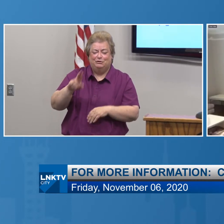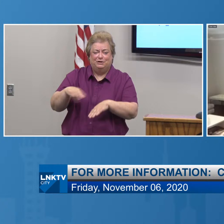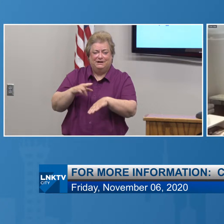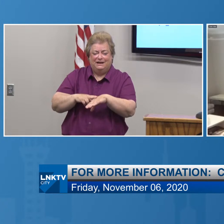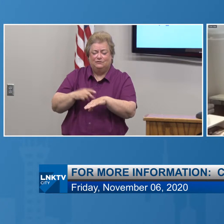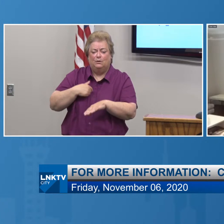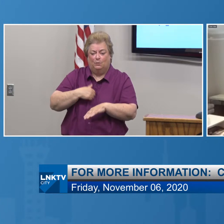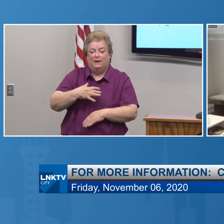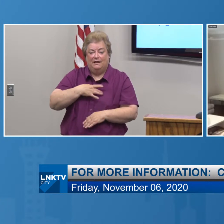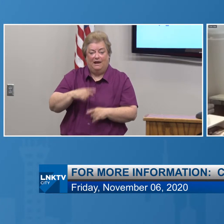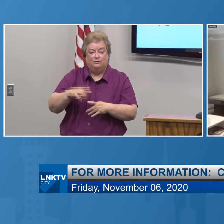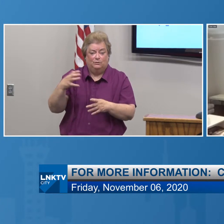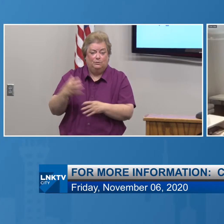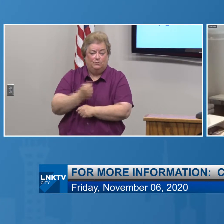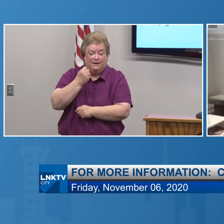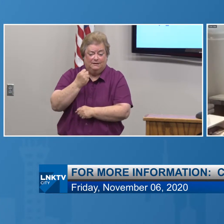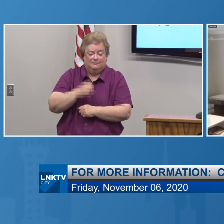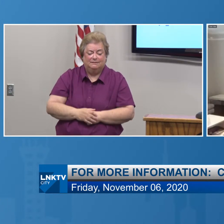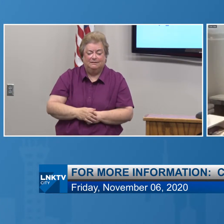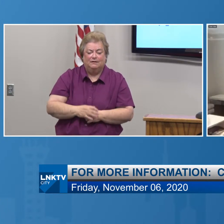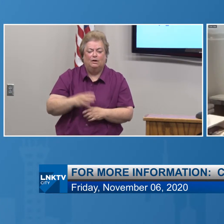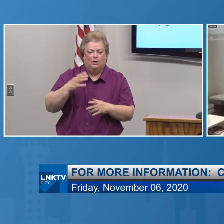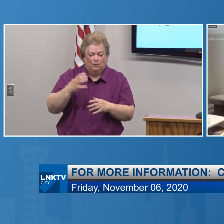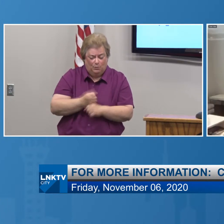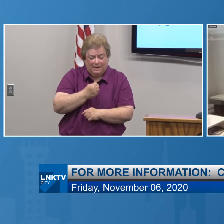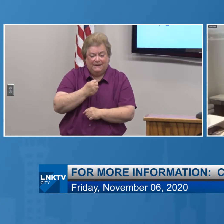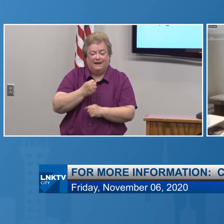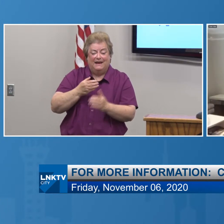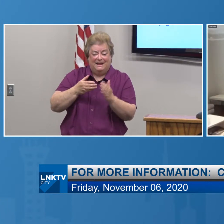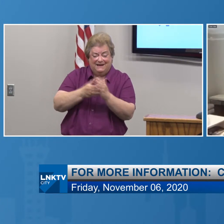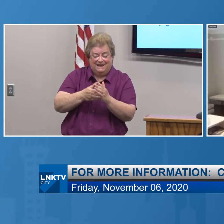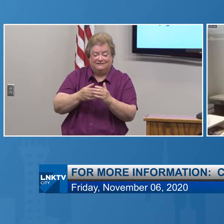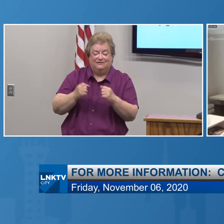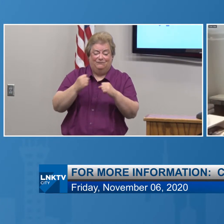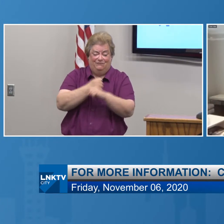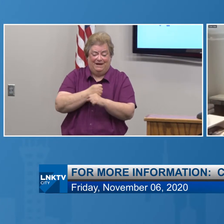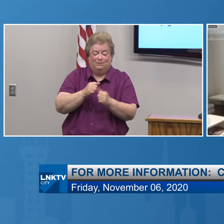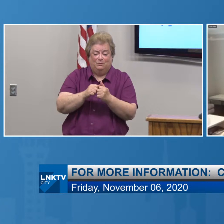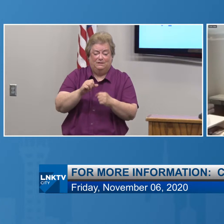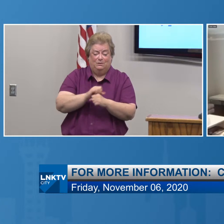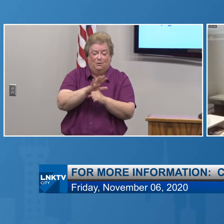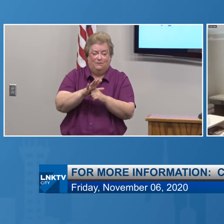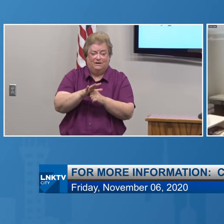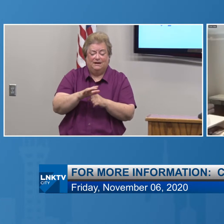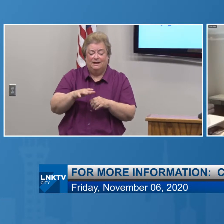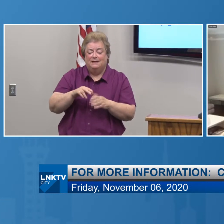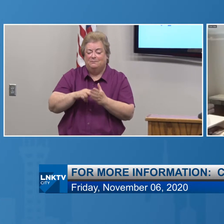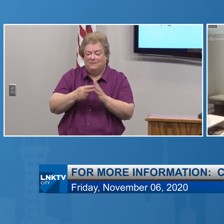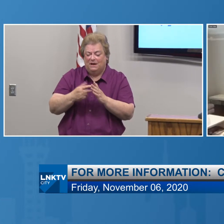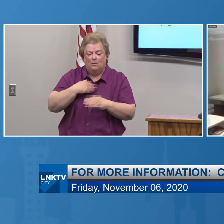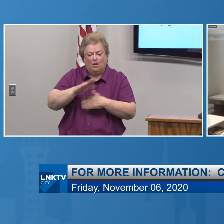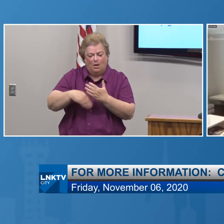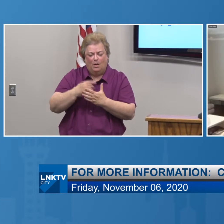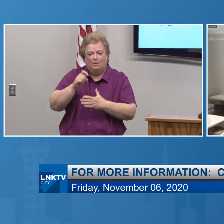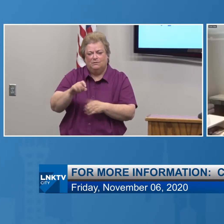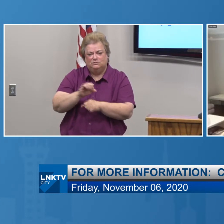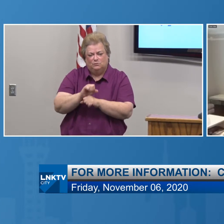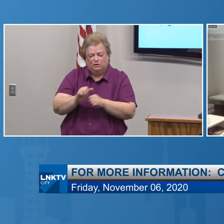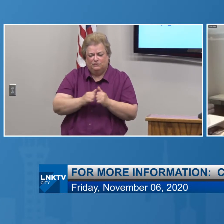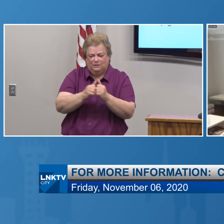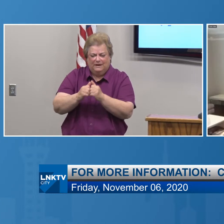to win. Winning in the fight against COVID-19 takes all of us working together to flatten the curve and keep our